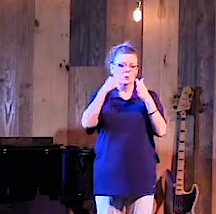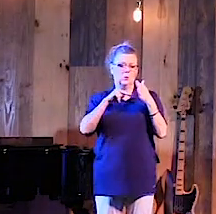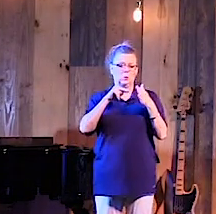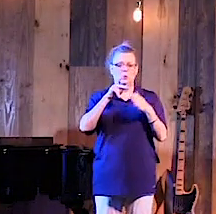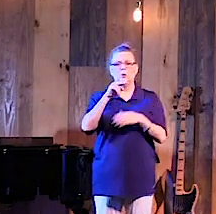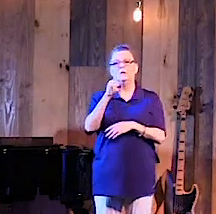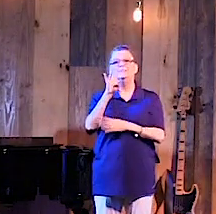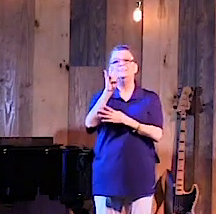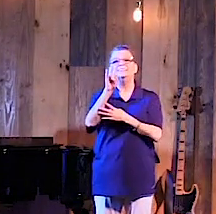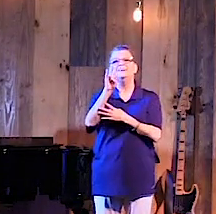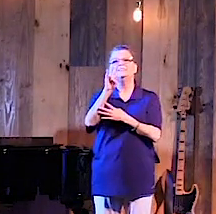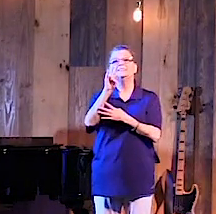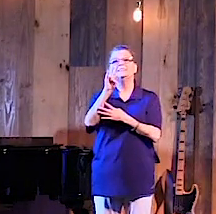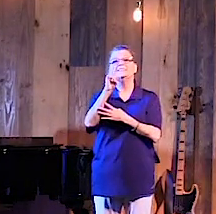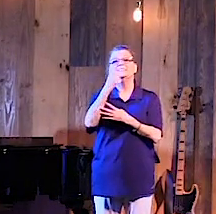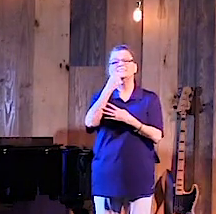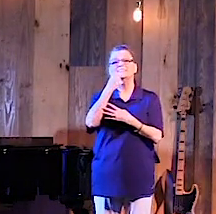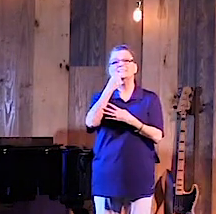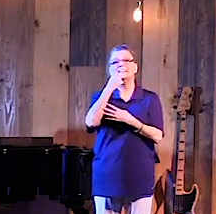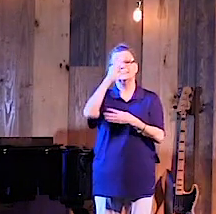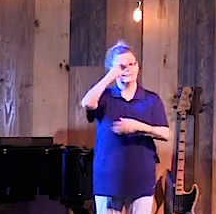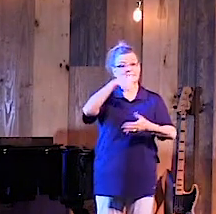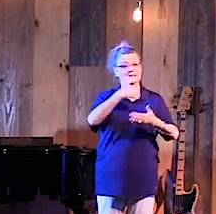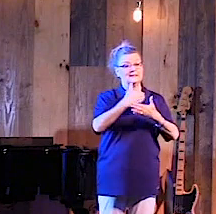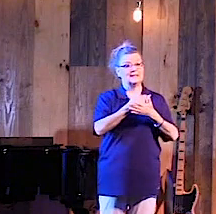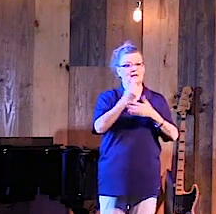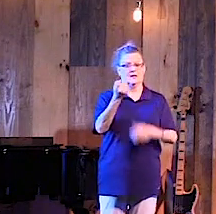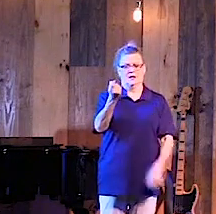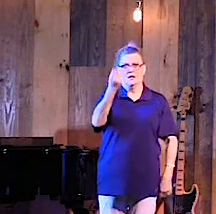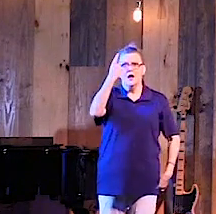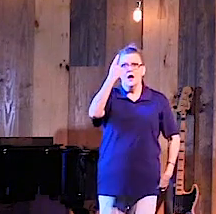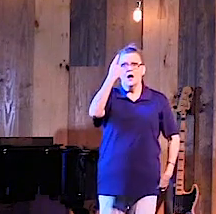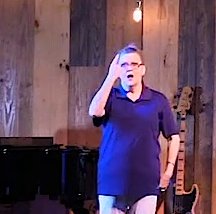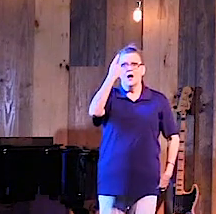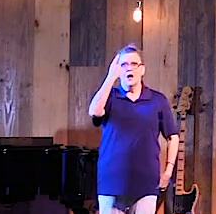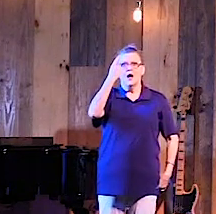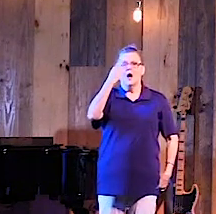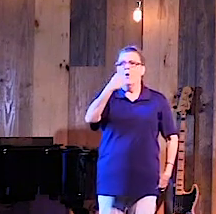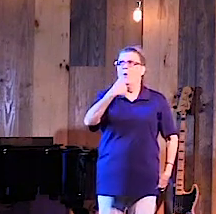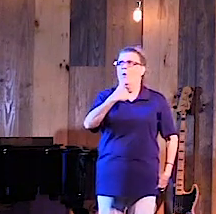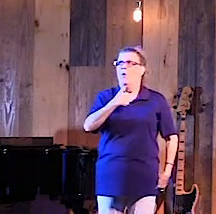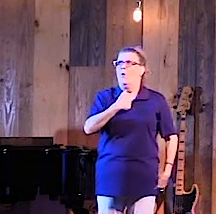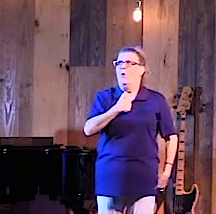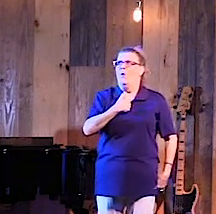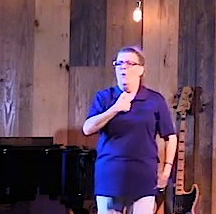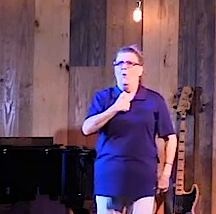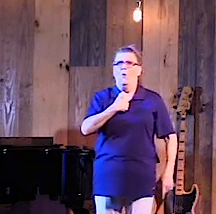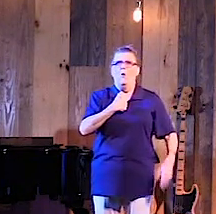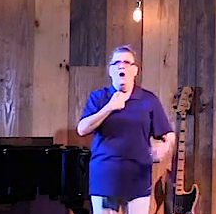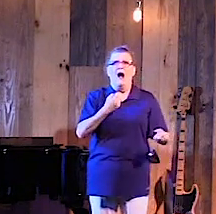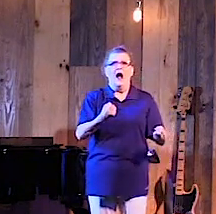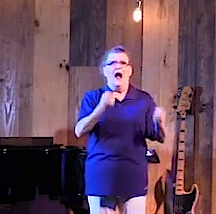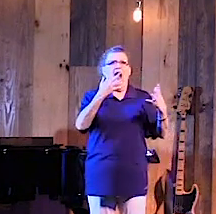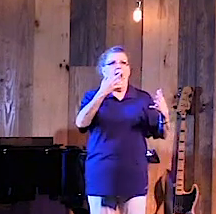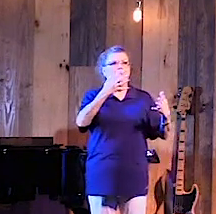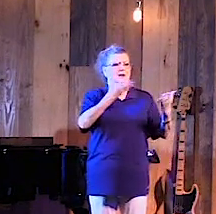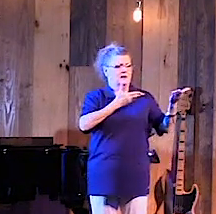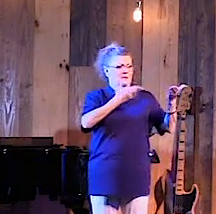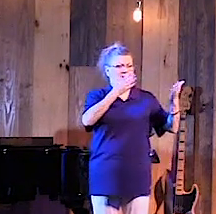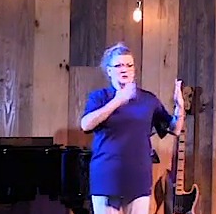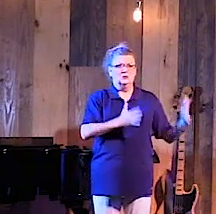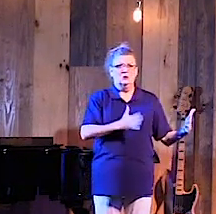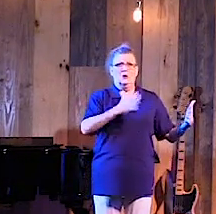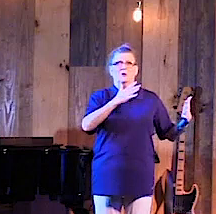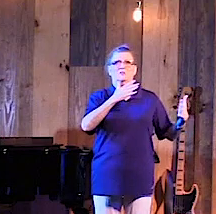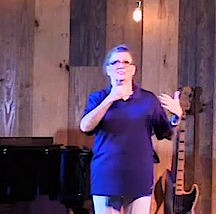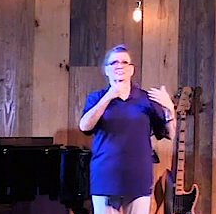says that when the son came to his senses, he said, "How many of my father's hired men have more than enough bread, but I'm